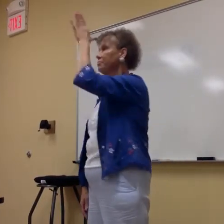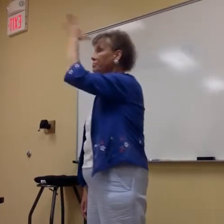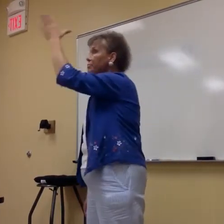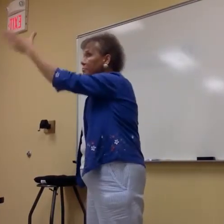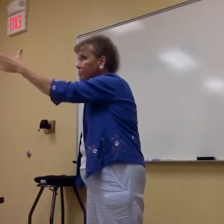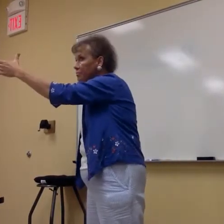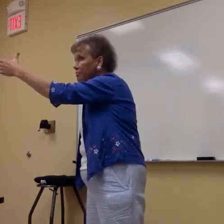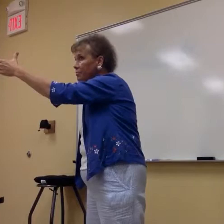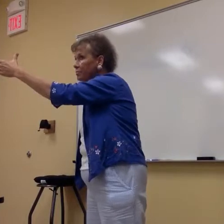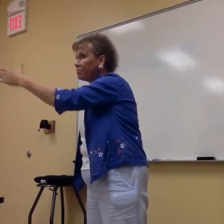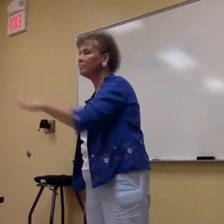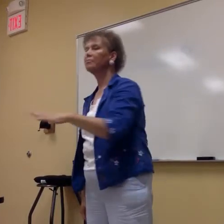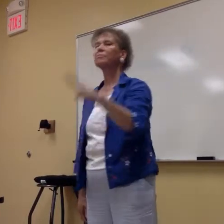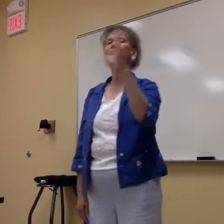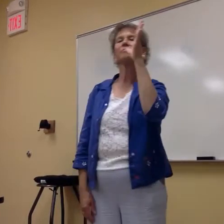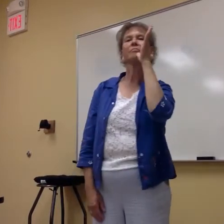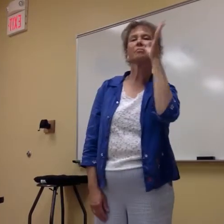Grandfather. Grandmother.